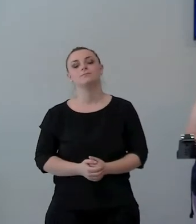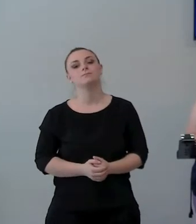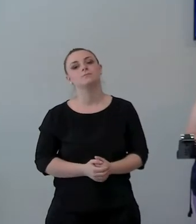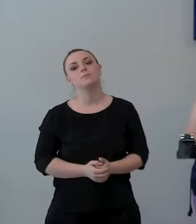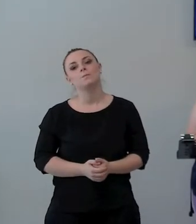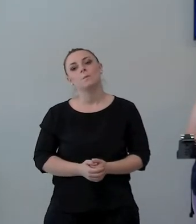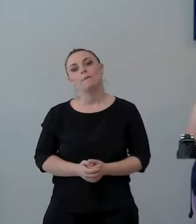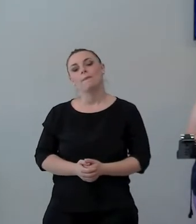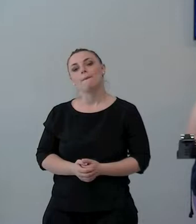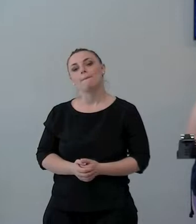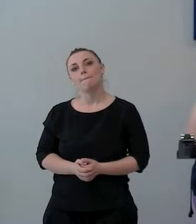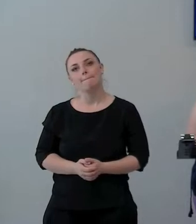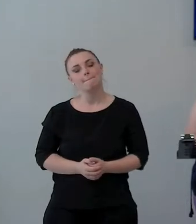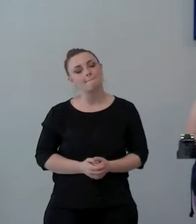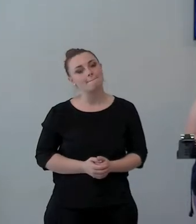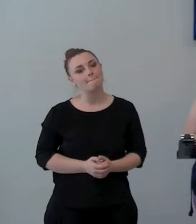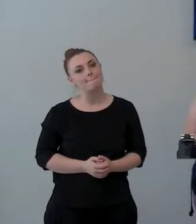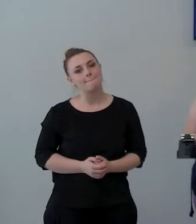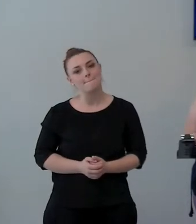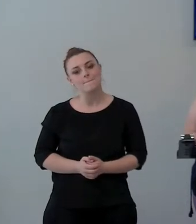take to cure her illness.